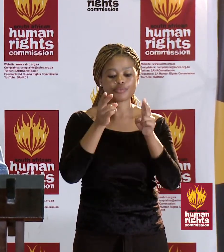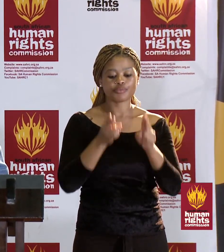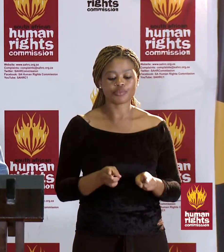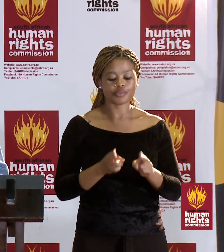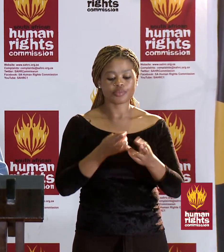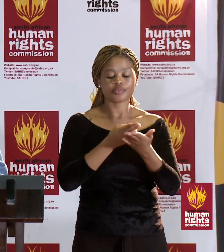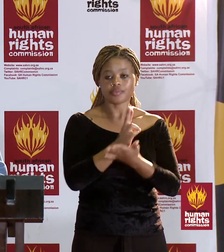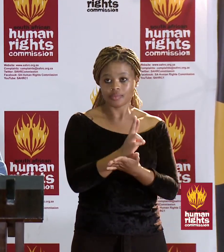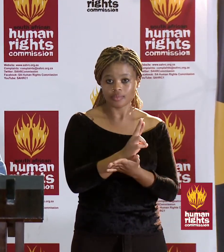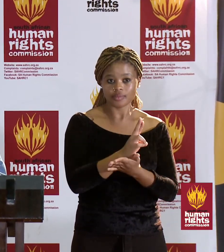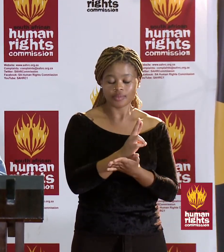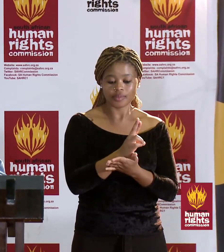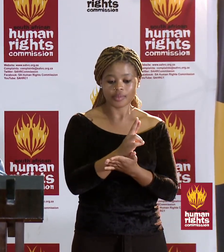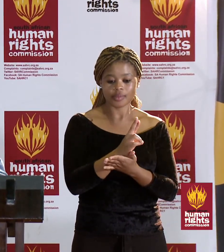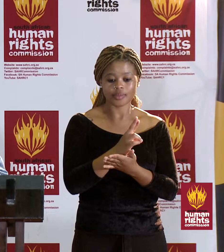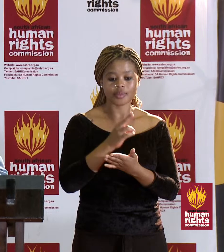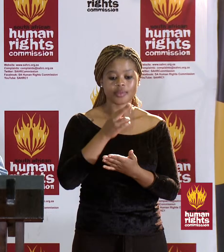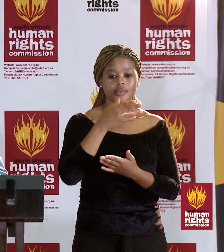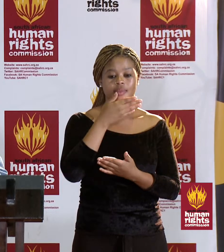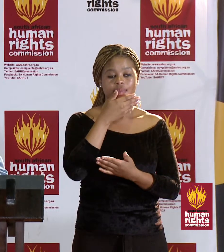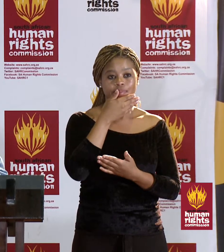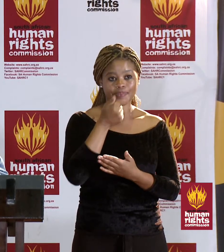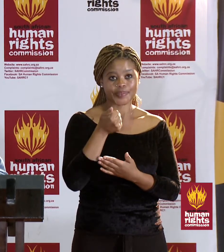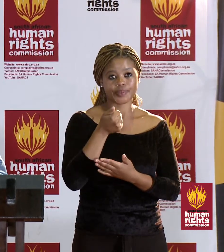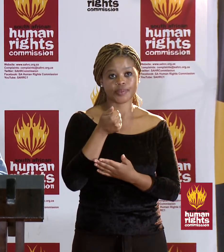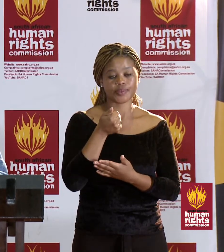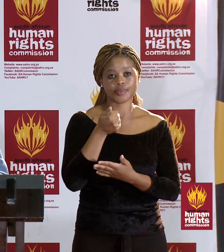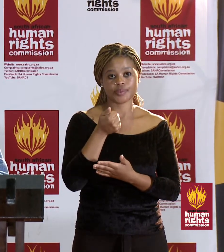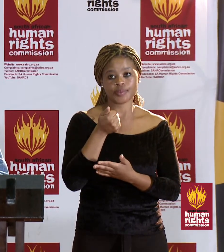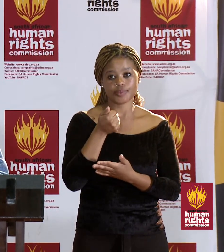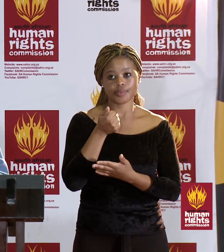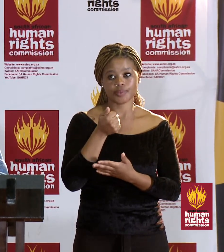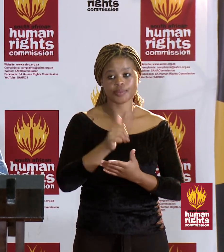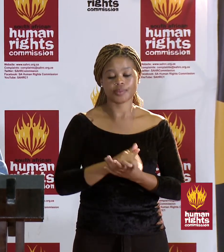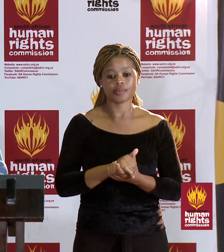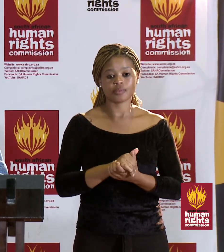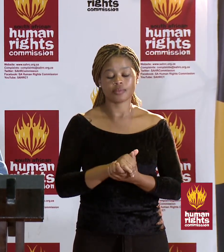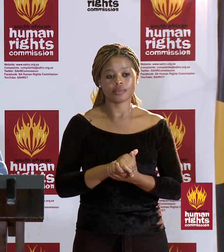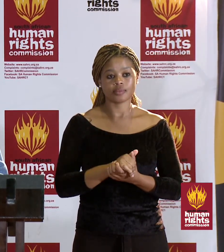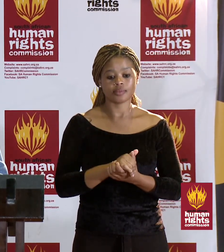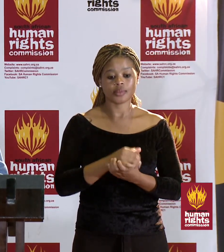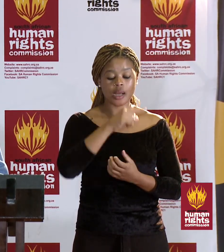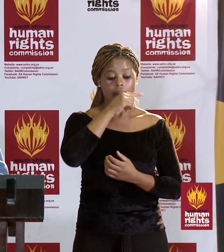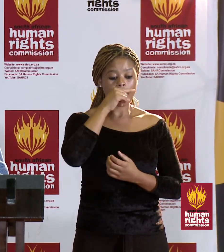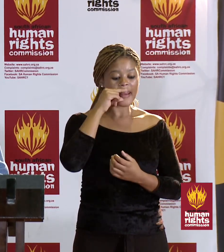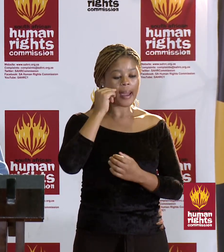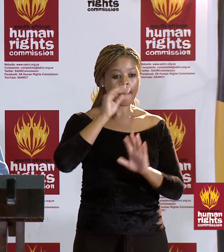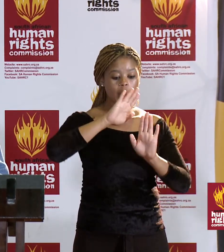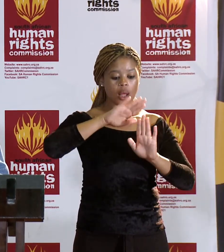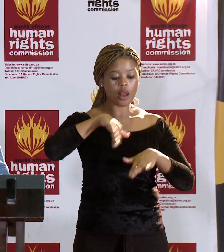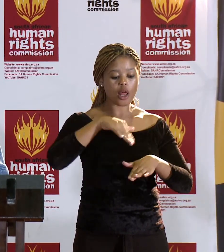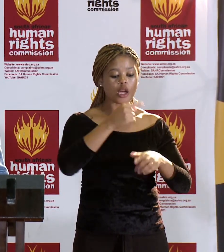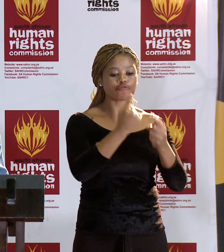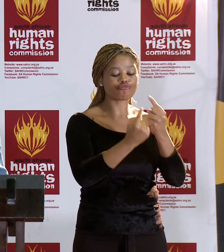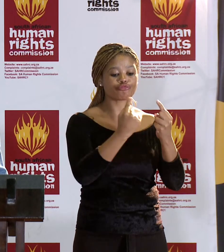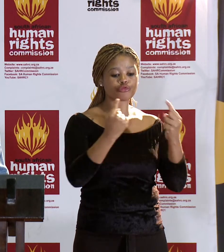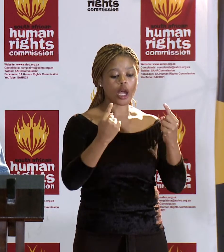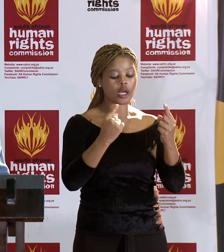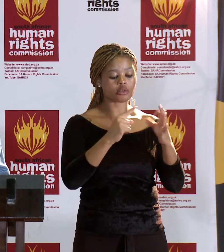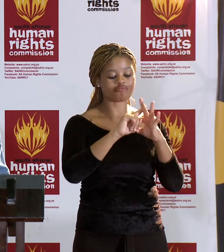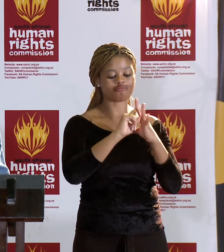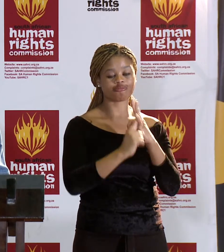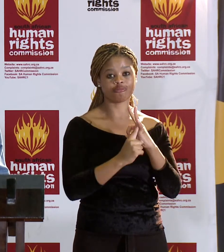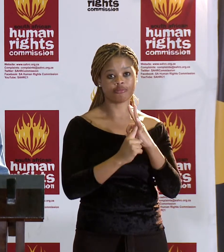human rights-based state. And they left to each of us 3 things.